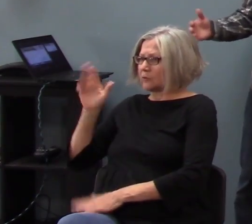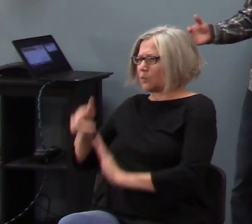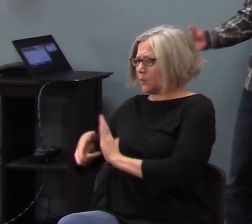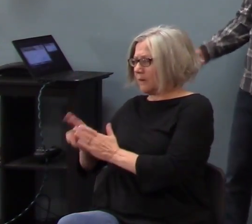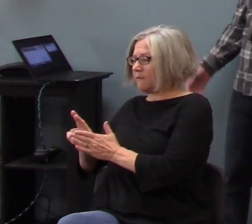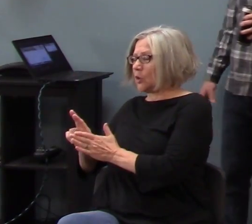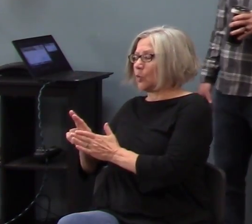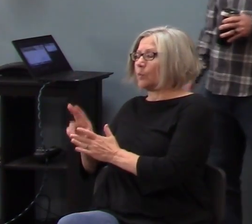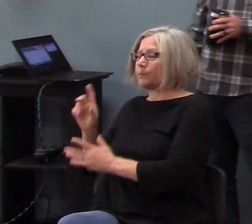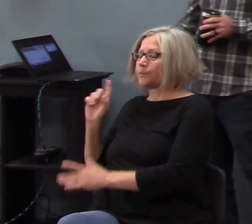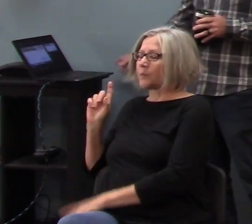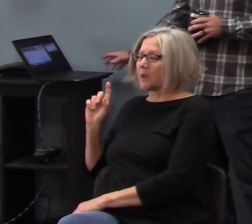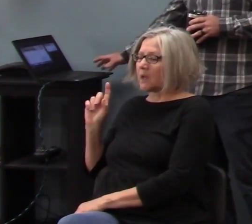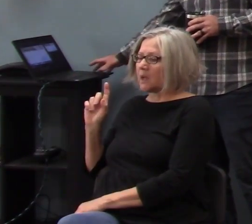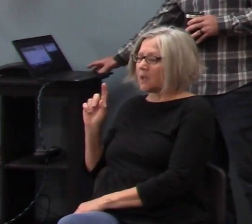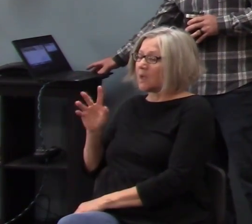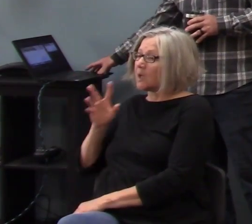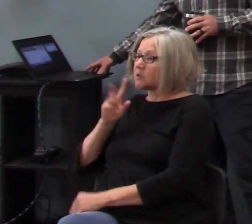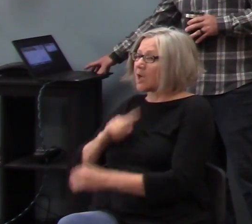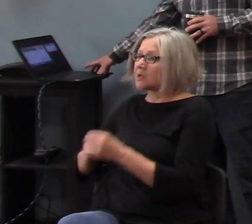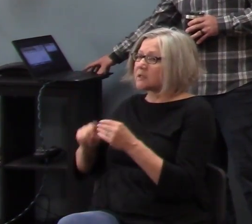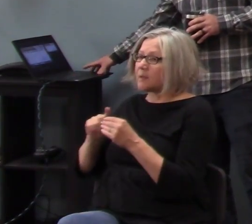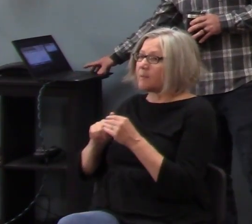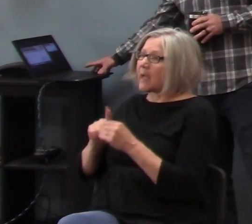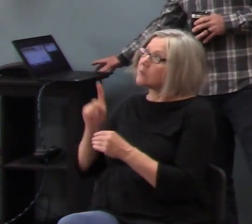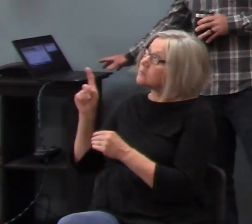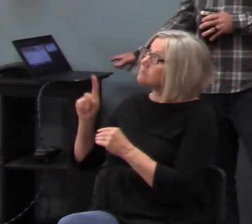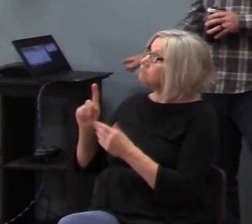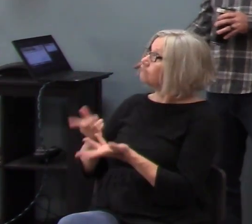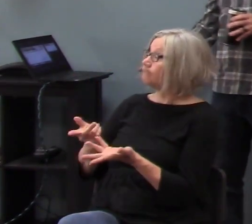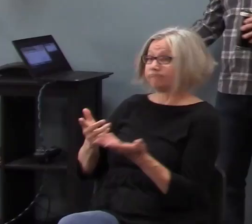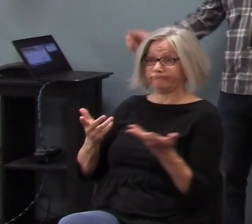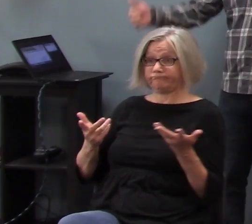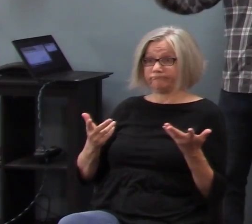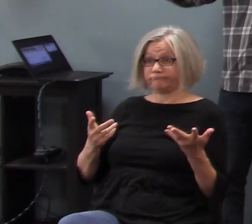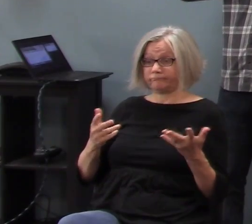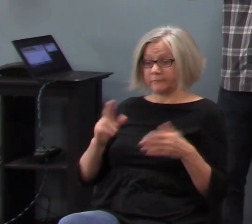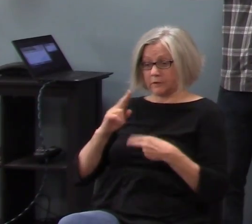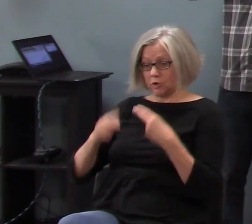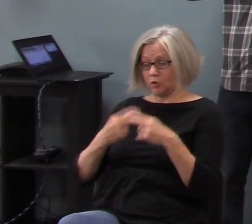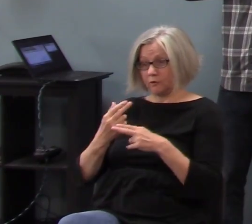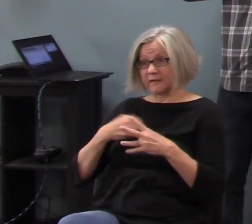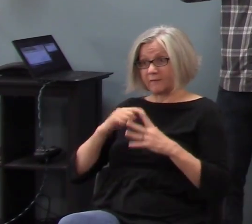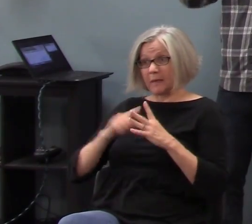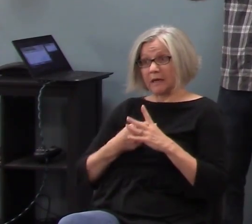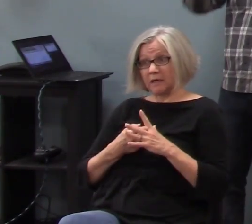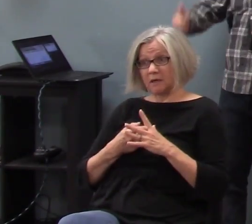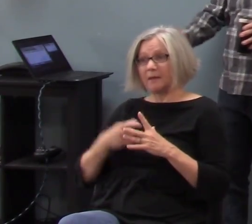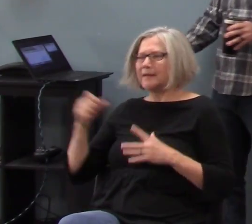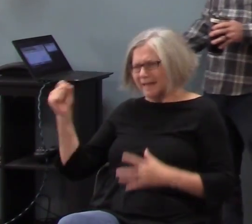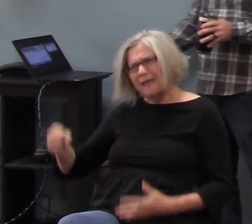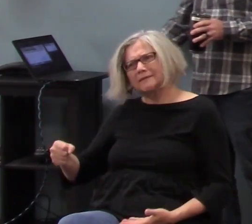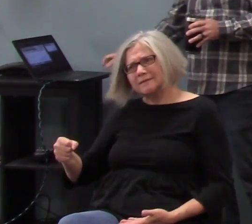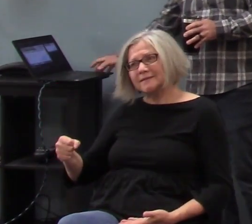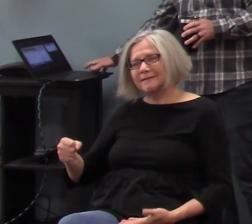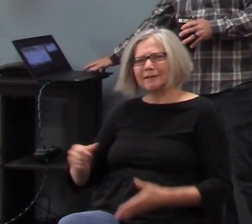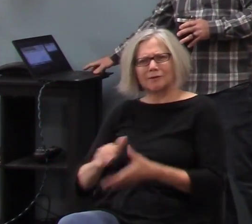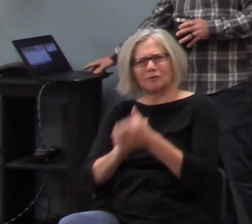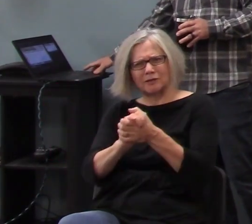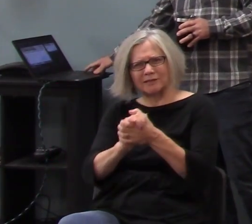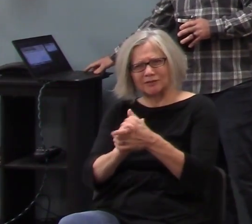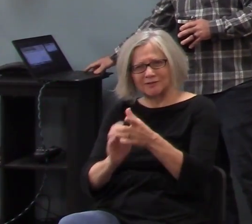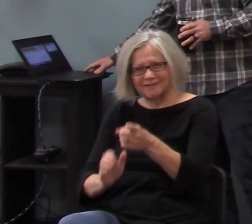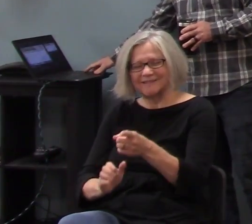who wasn't here for a couple of weeks. We talked about was there a beginning to the universe? What do you think? Yes. Yes, there was.